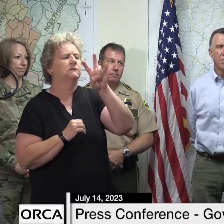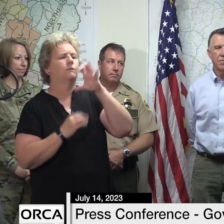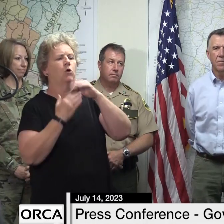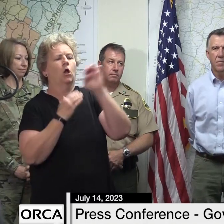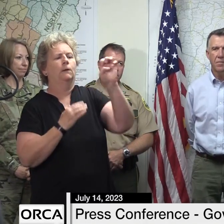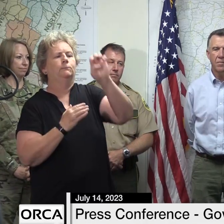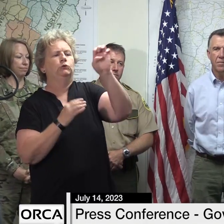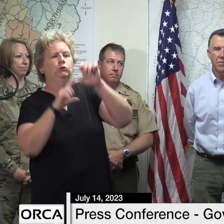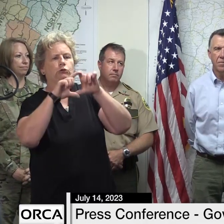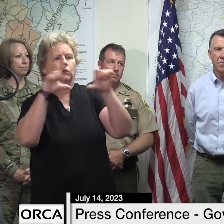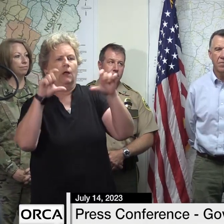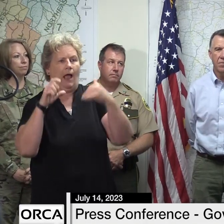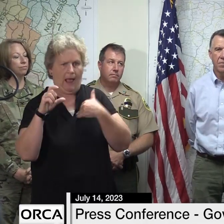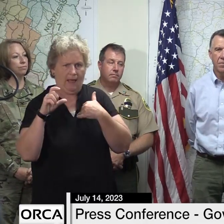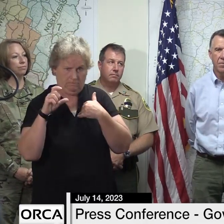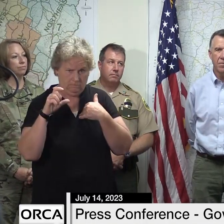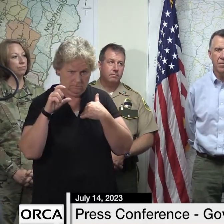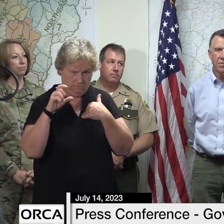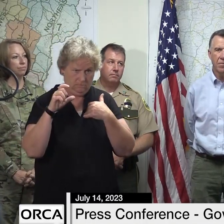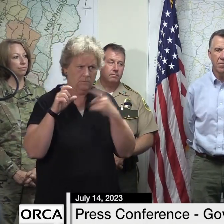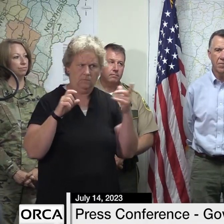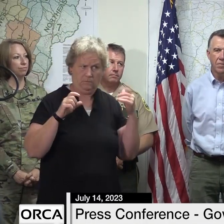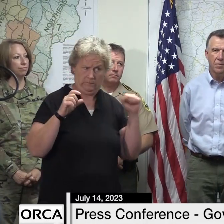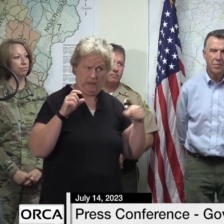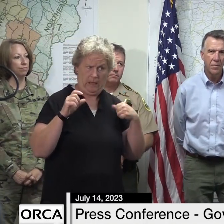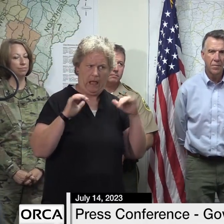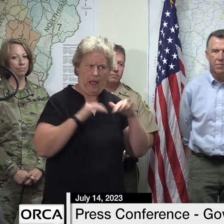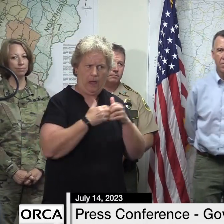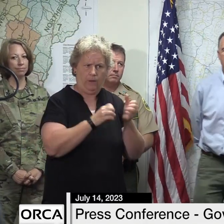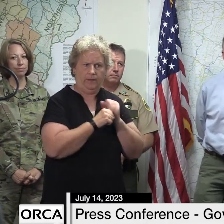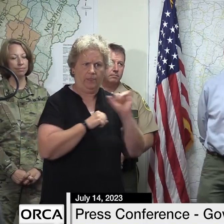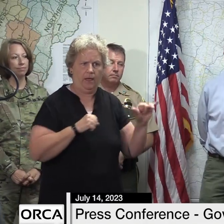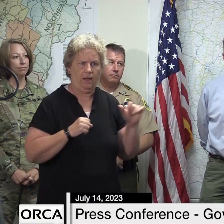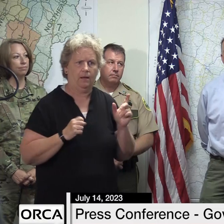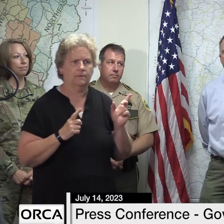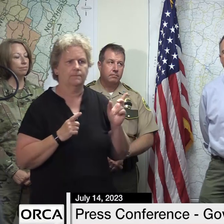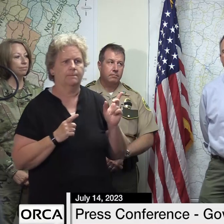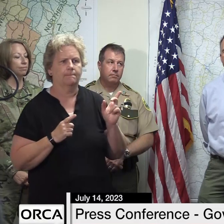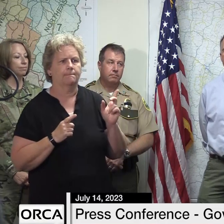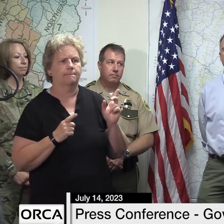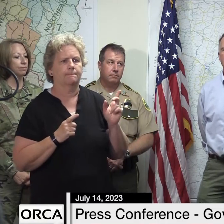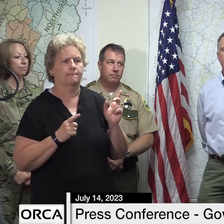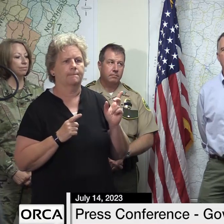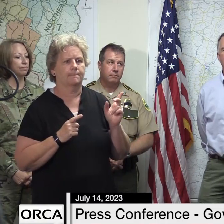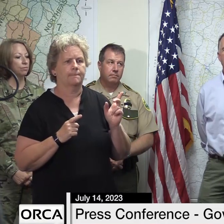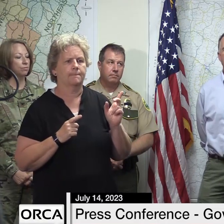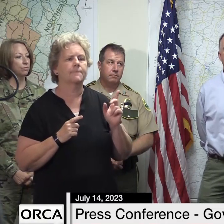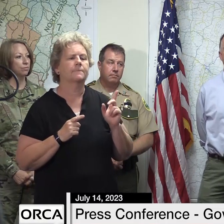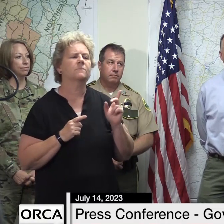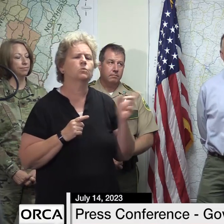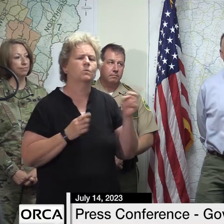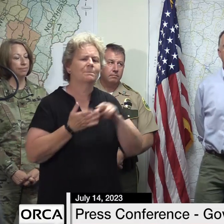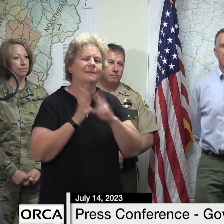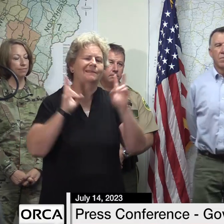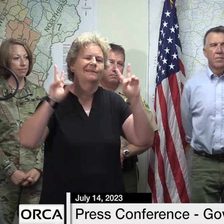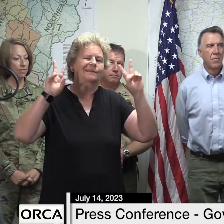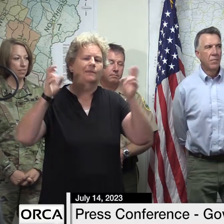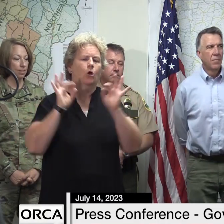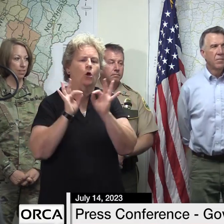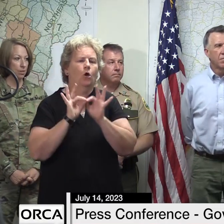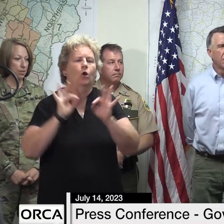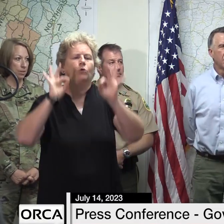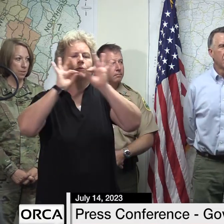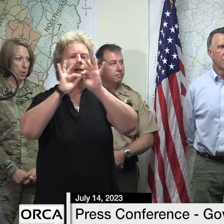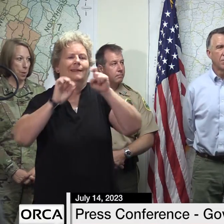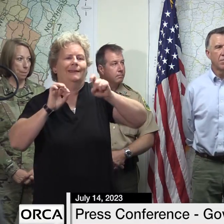it can come, etc.? Sure. I believe what you're referring to is critical needs assistance. Mm-hmm. That's part of the assistance that would potentially be available as